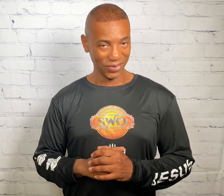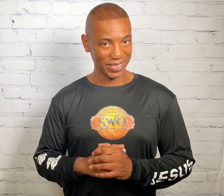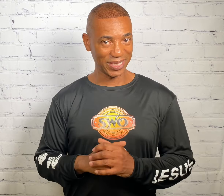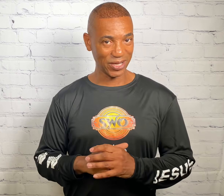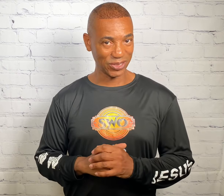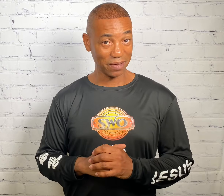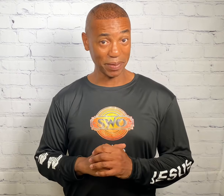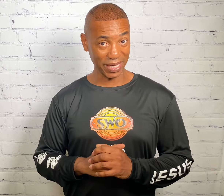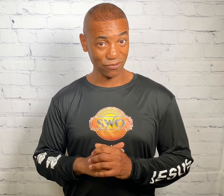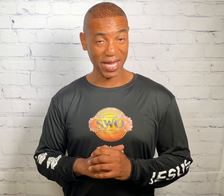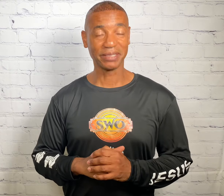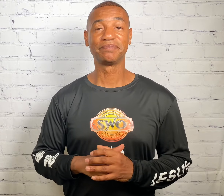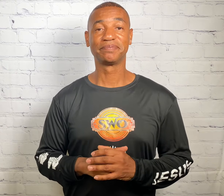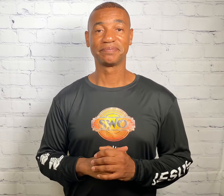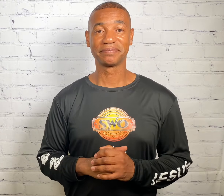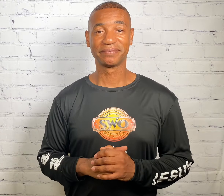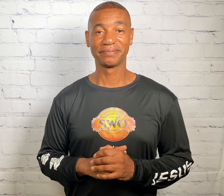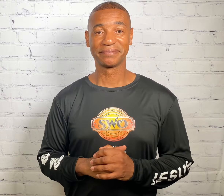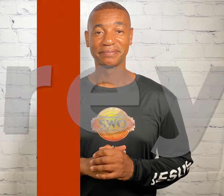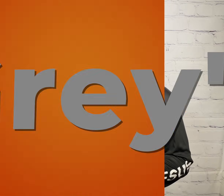This is how you sign pink and red.